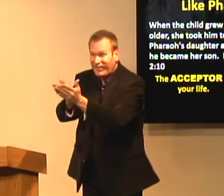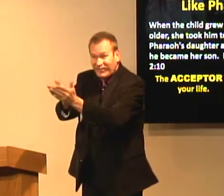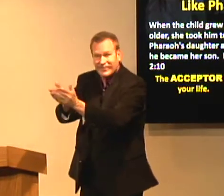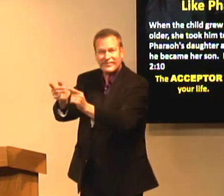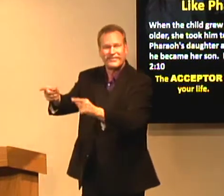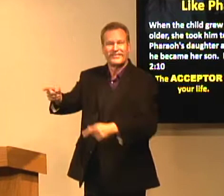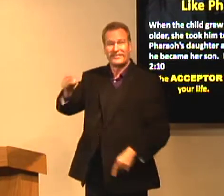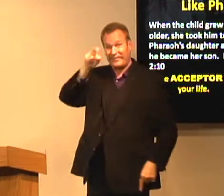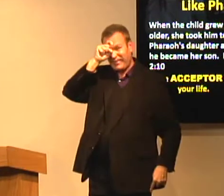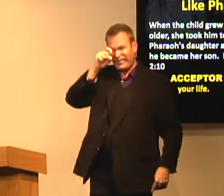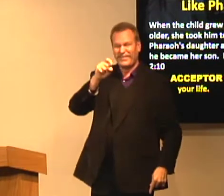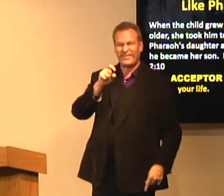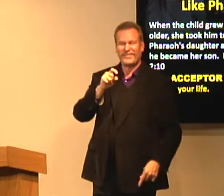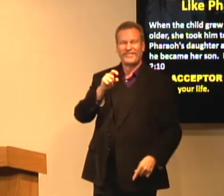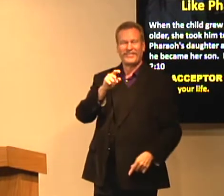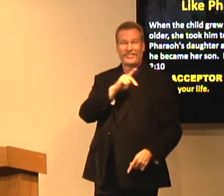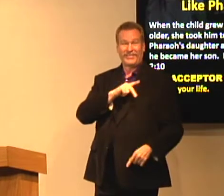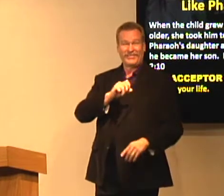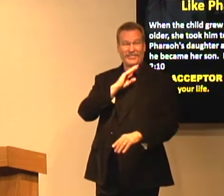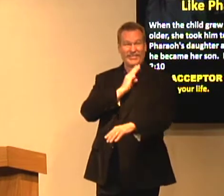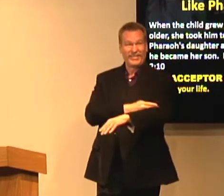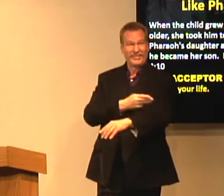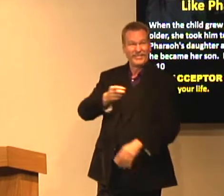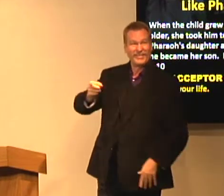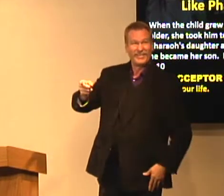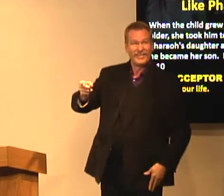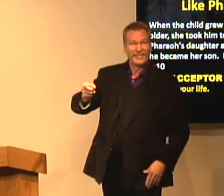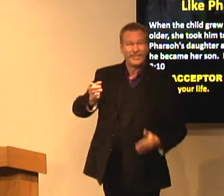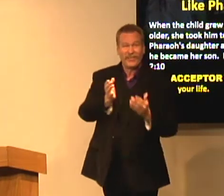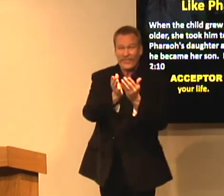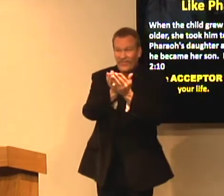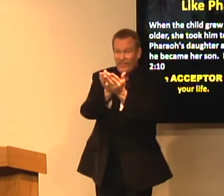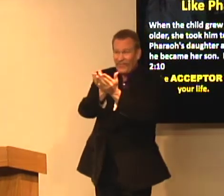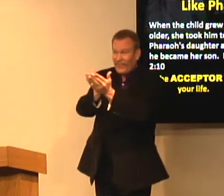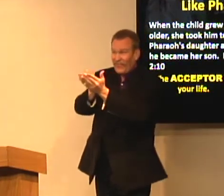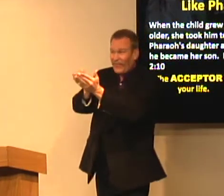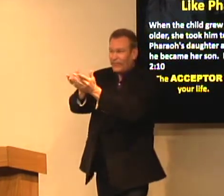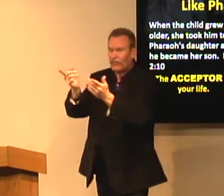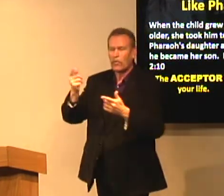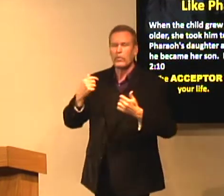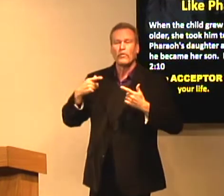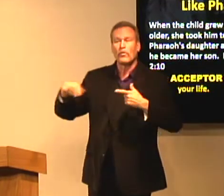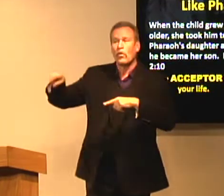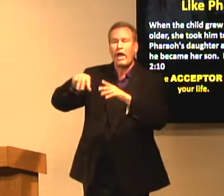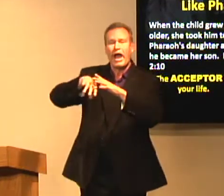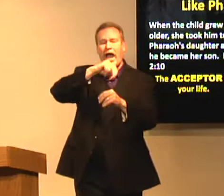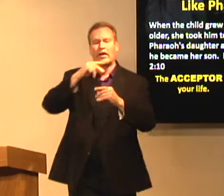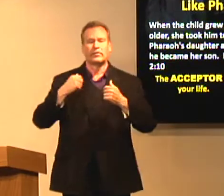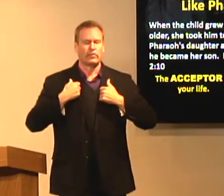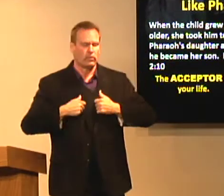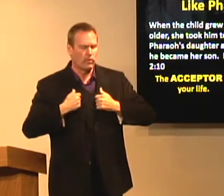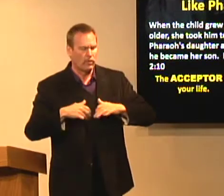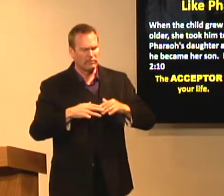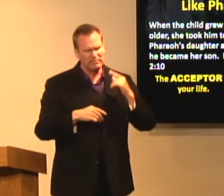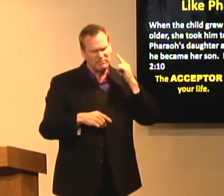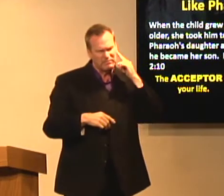little basket was led to the Pharaoh's daughter. And we see that because she was